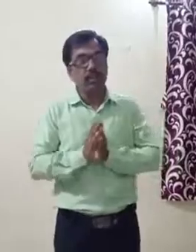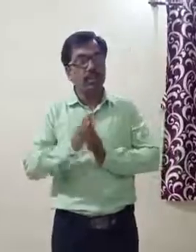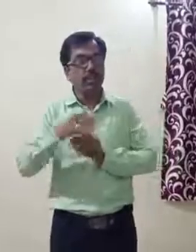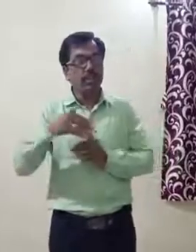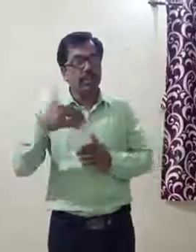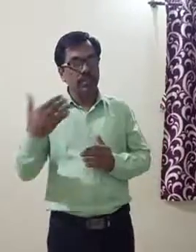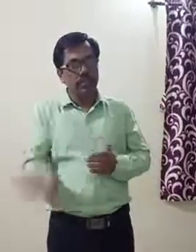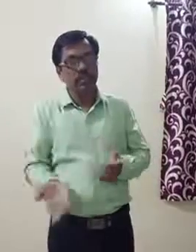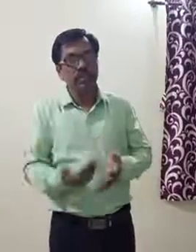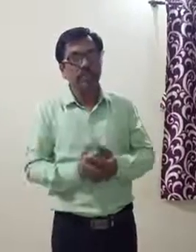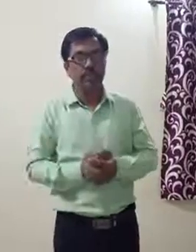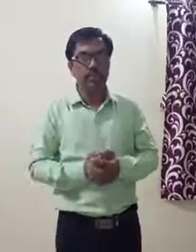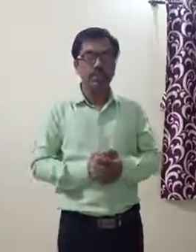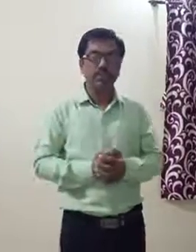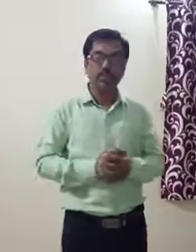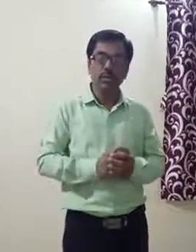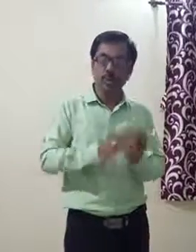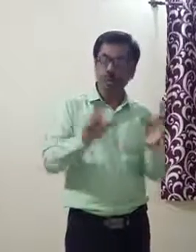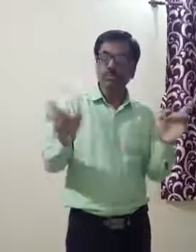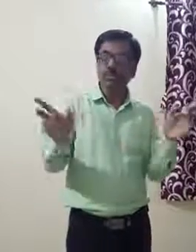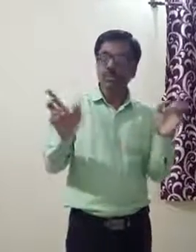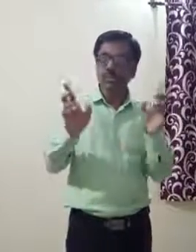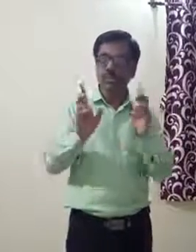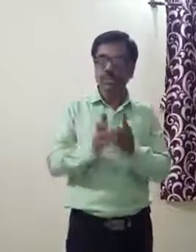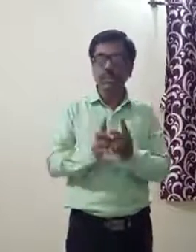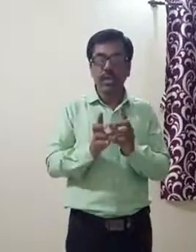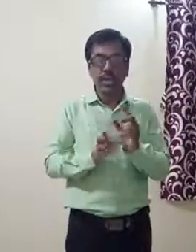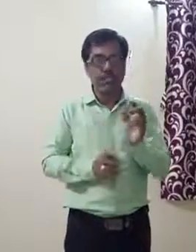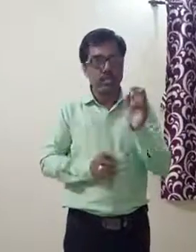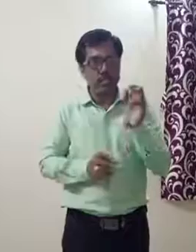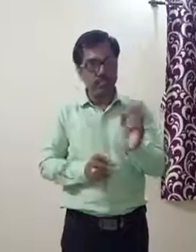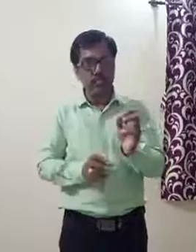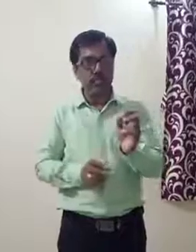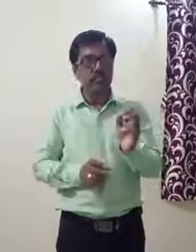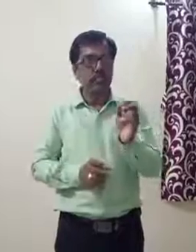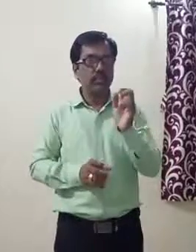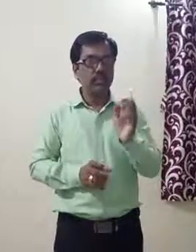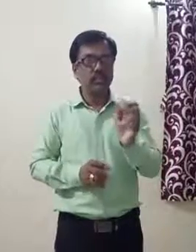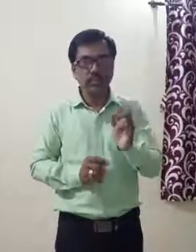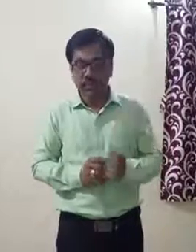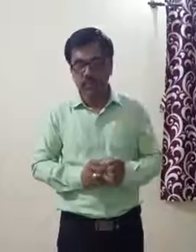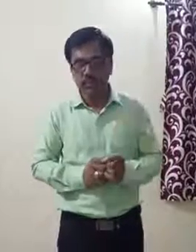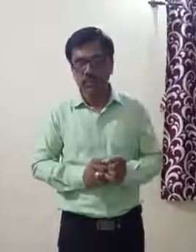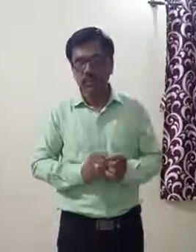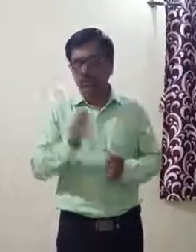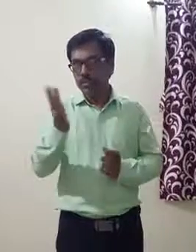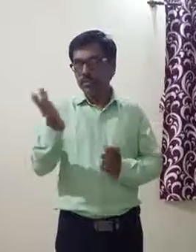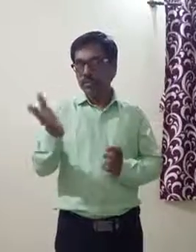But in the French Revolution, all people were considered as citoyens, means the citizen of the country, means people